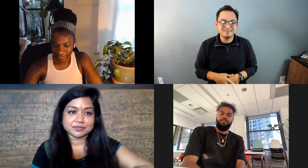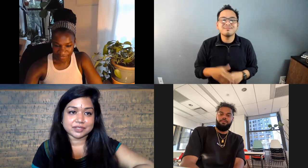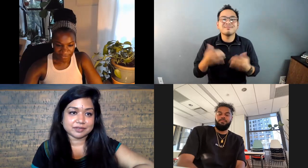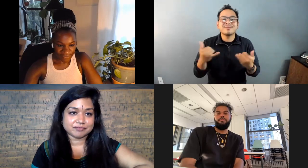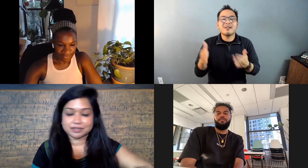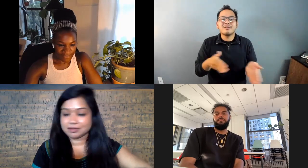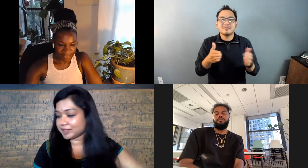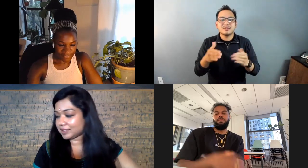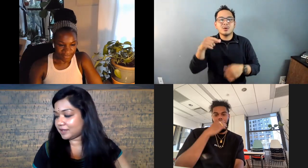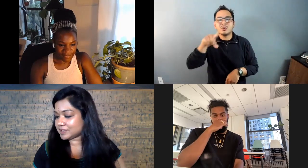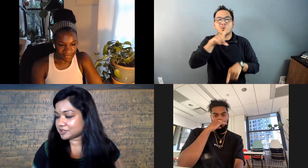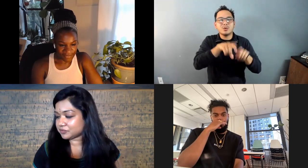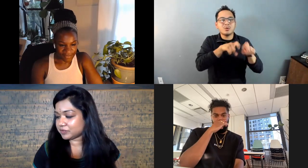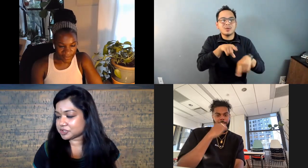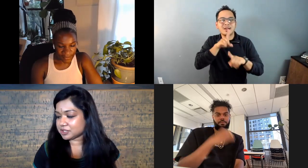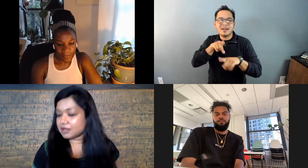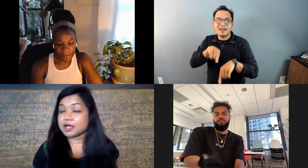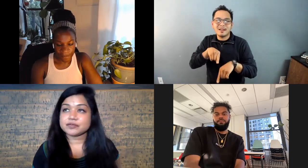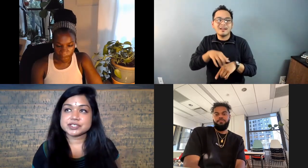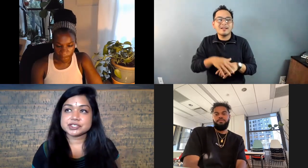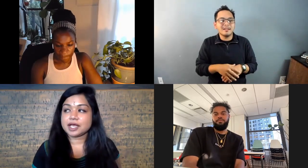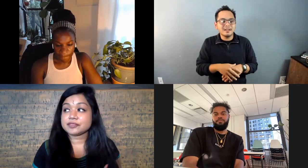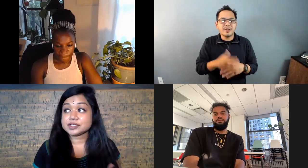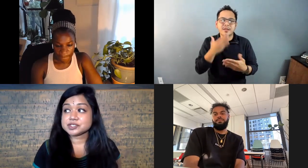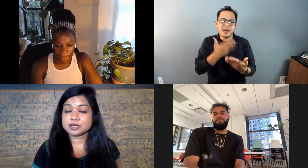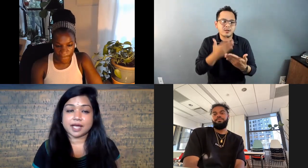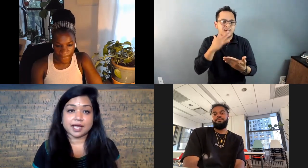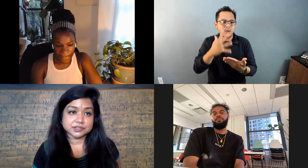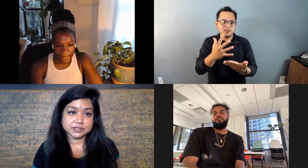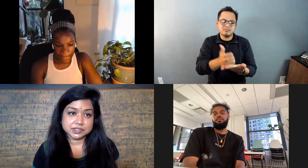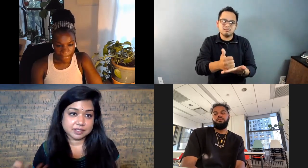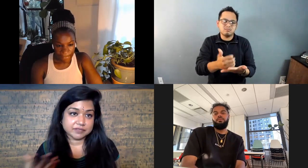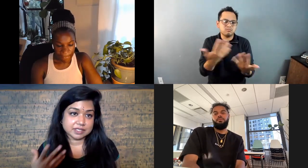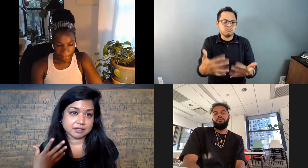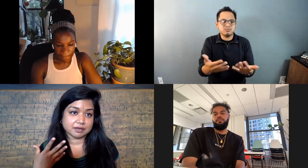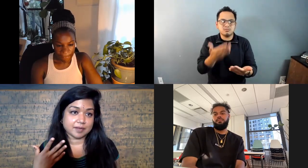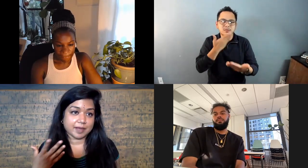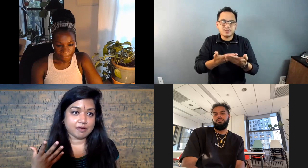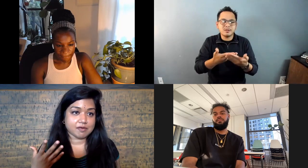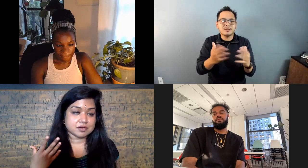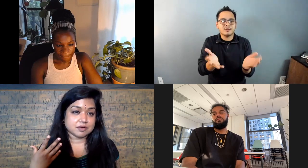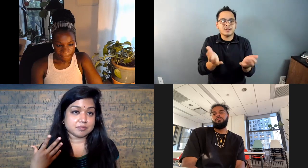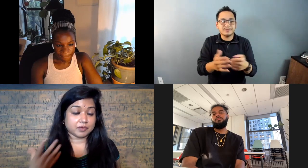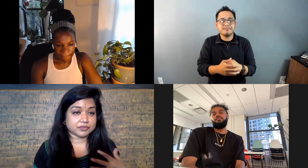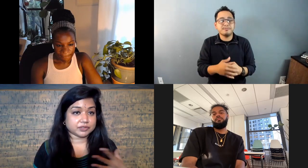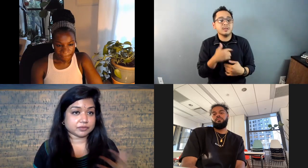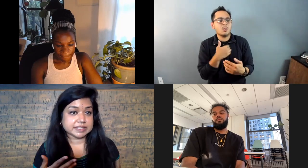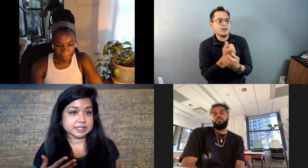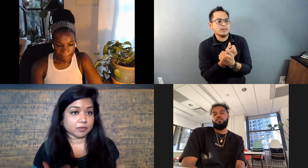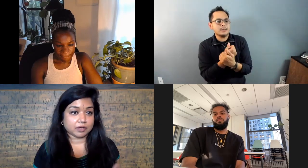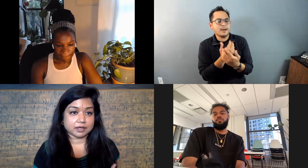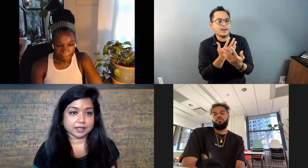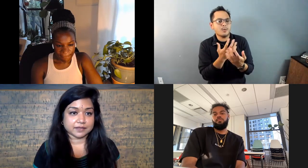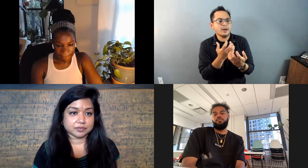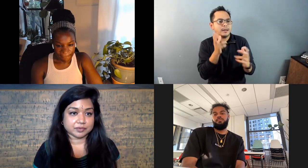month. Just do it all the time. Mhm. You know, like make it a conscious thing that you're aware of. Right, like